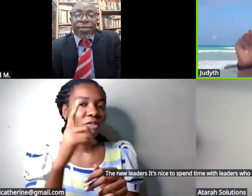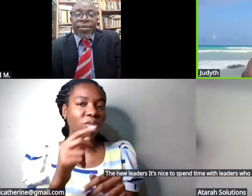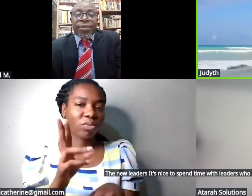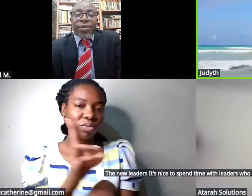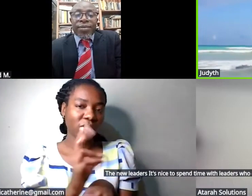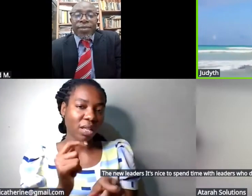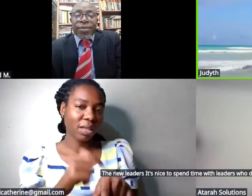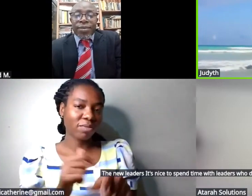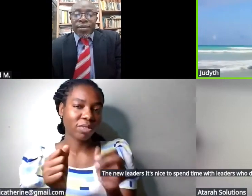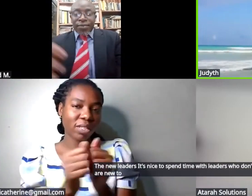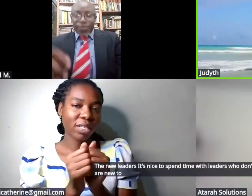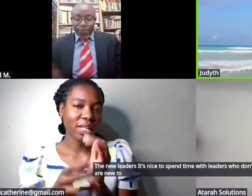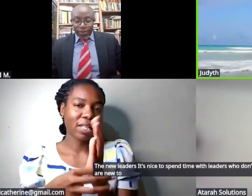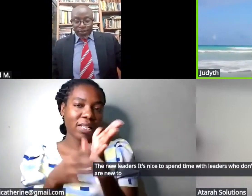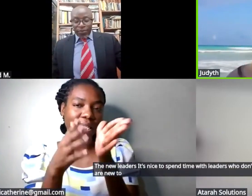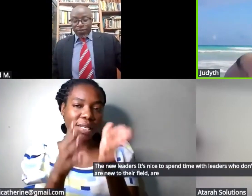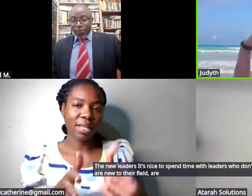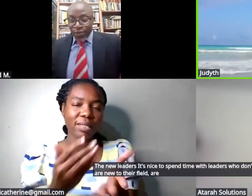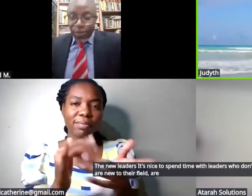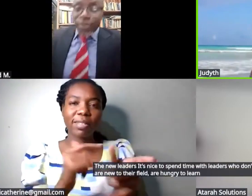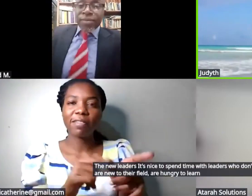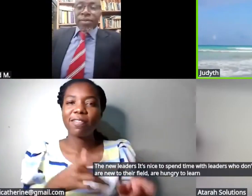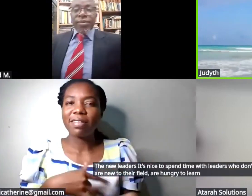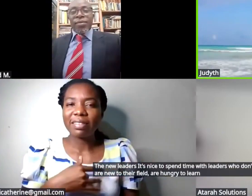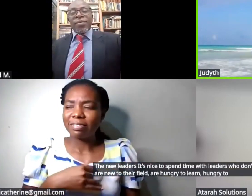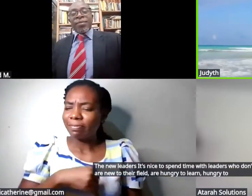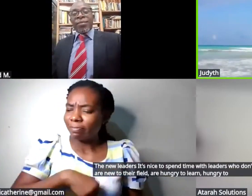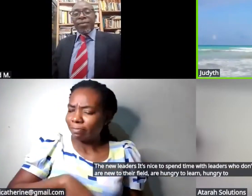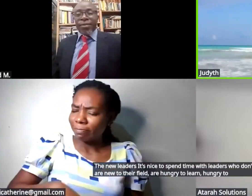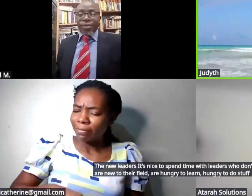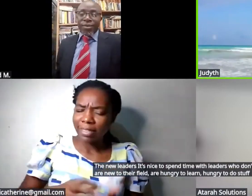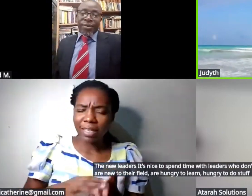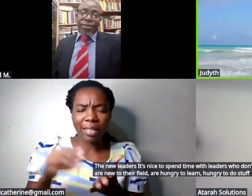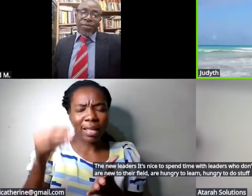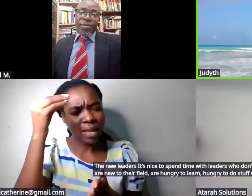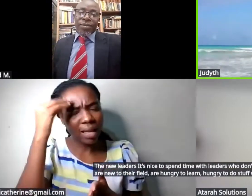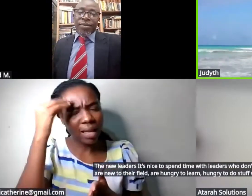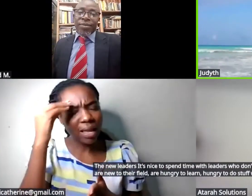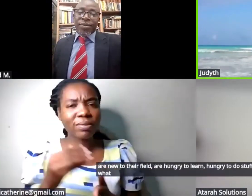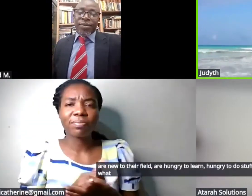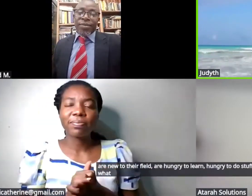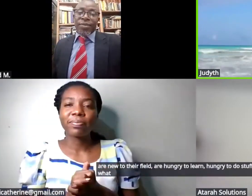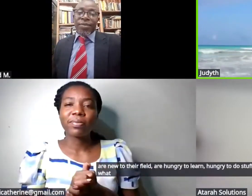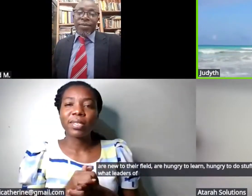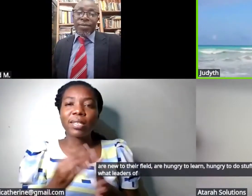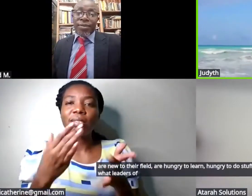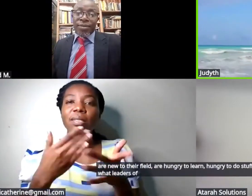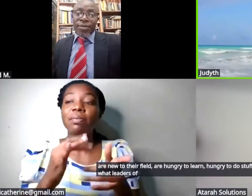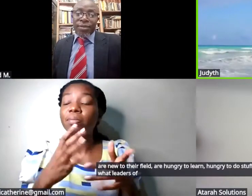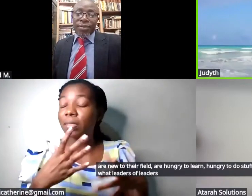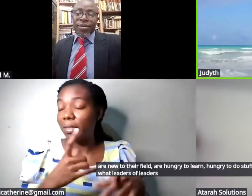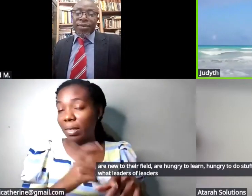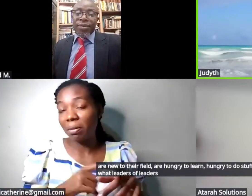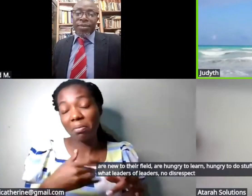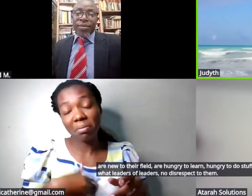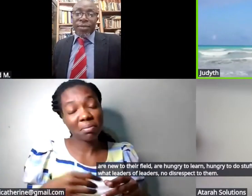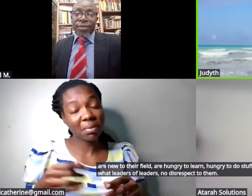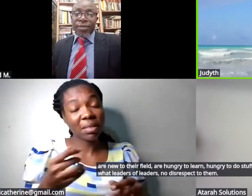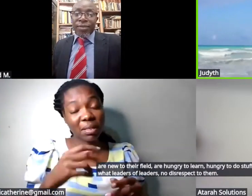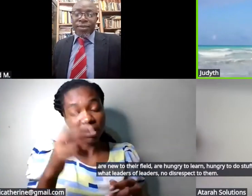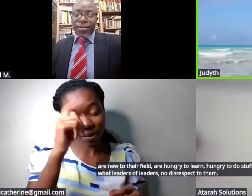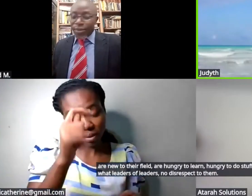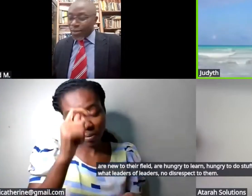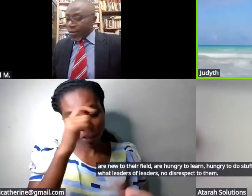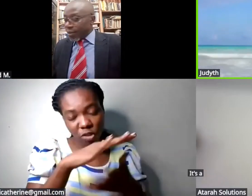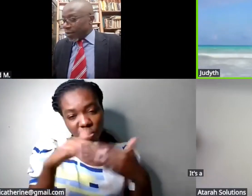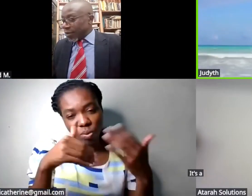are new to the field, are hungry to learn, hungry to do stuff well. The guys who are leaders of leaders, no disrespect to them, it's a